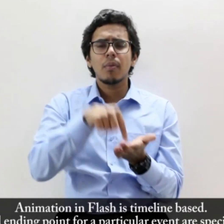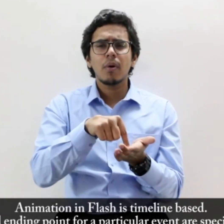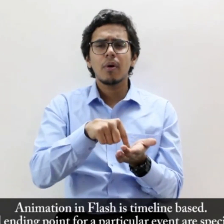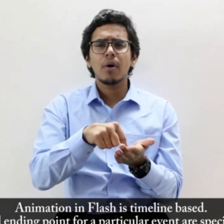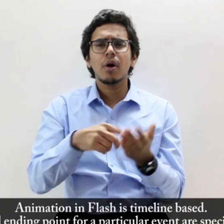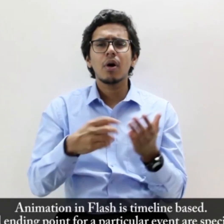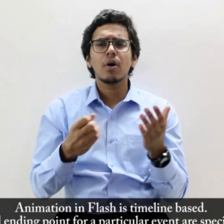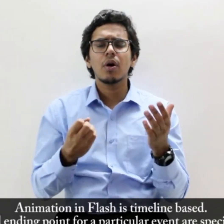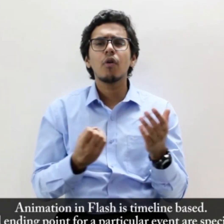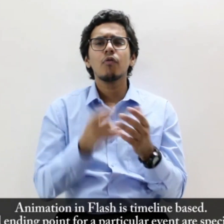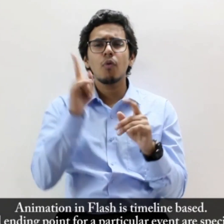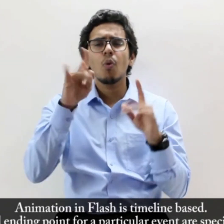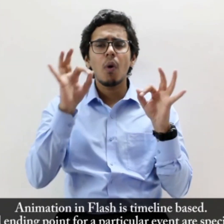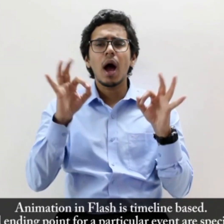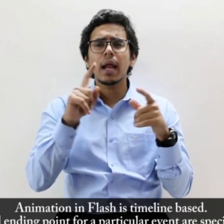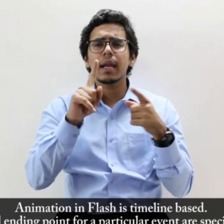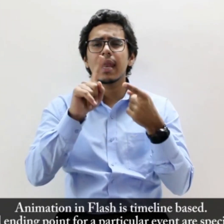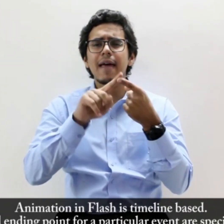are specified on the timeline.